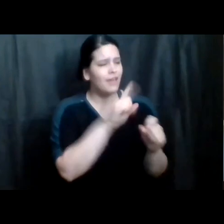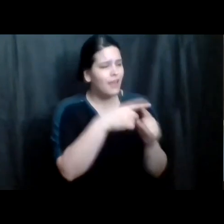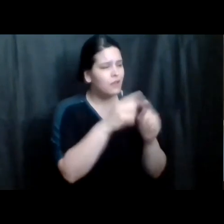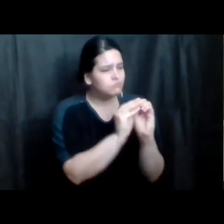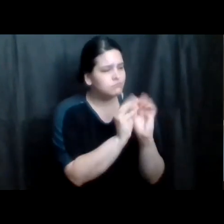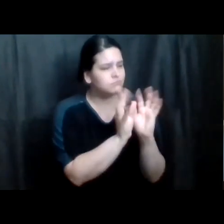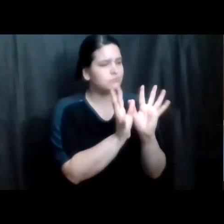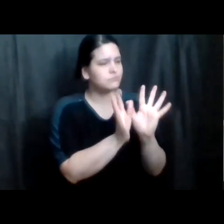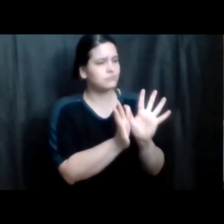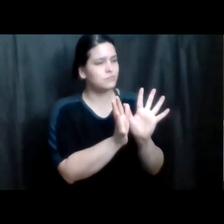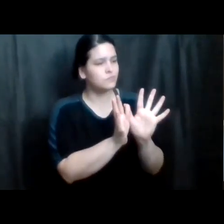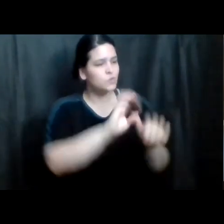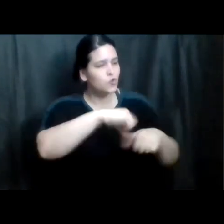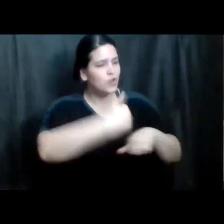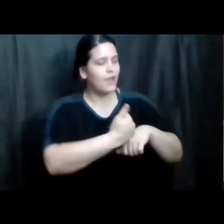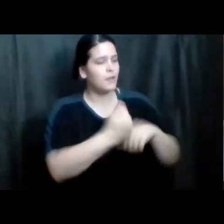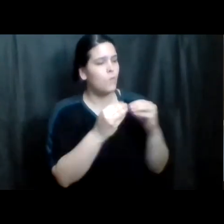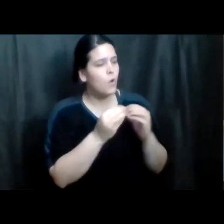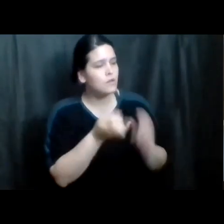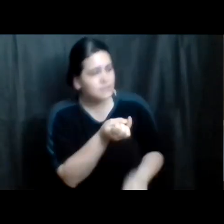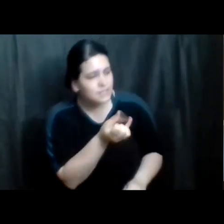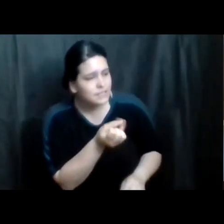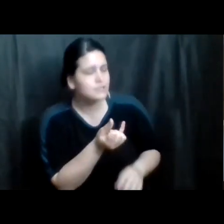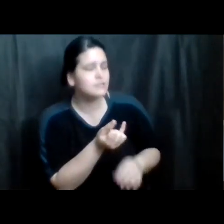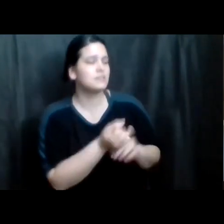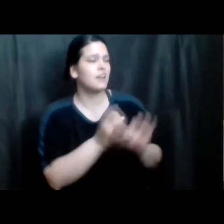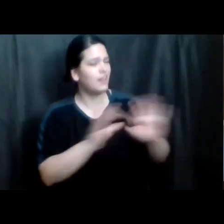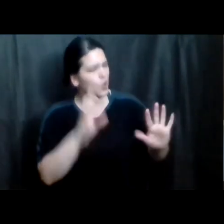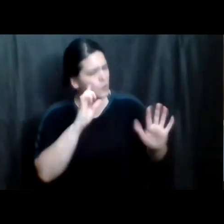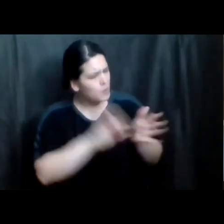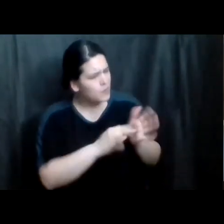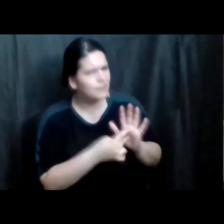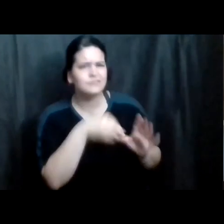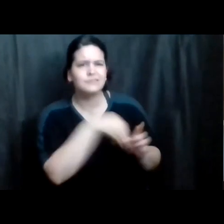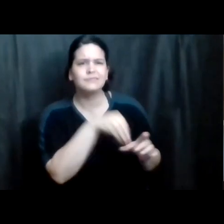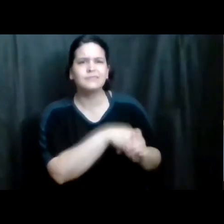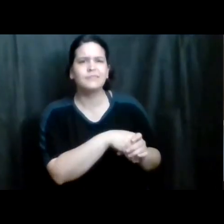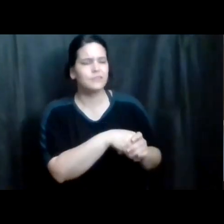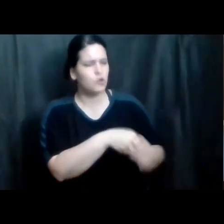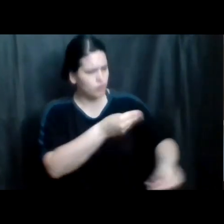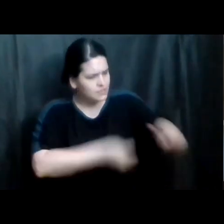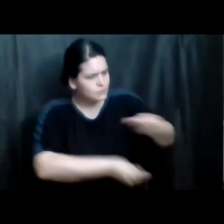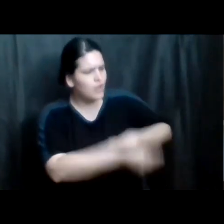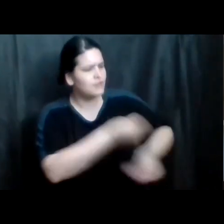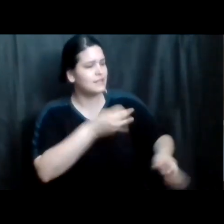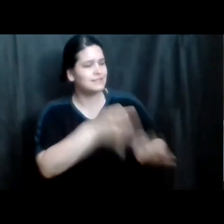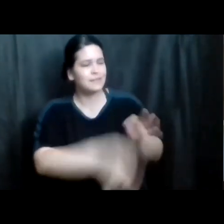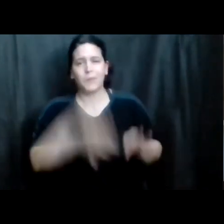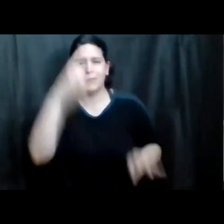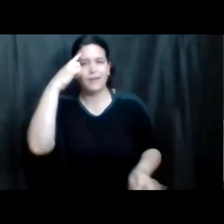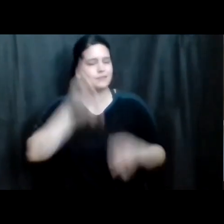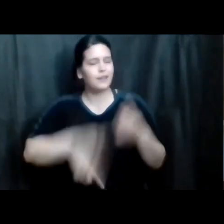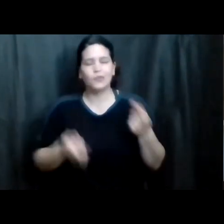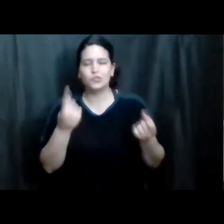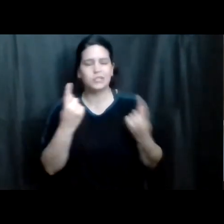create seeds, clear purpose and reciprocity. Simple minds cannot understand it, as human